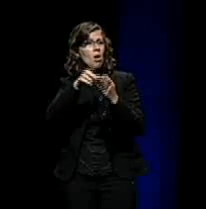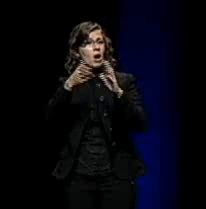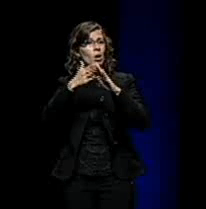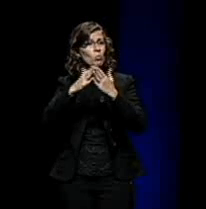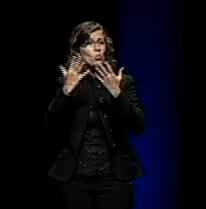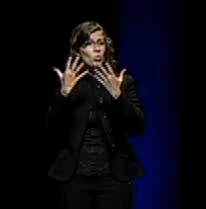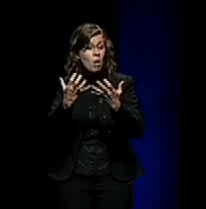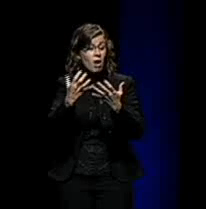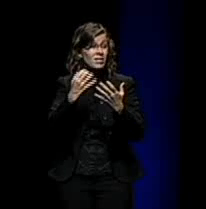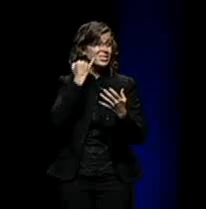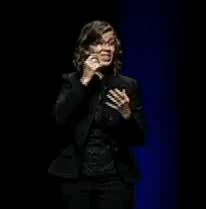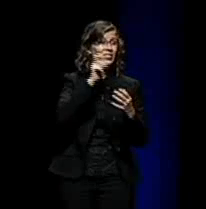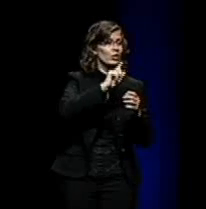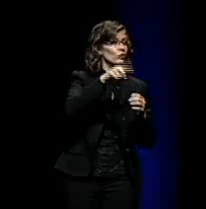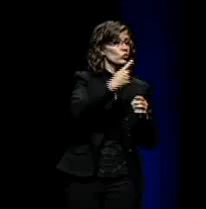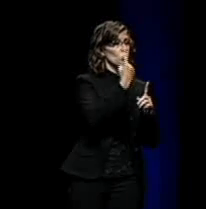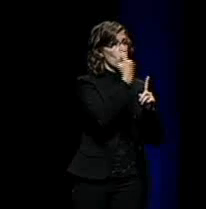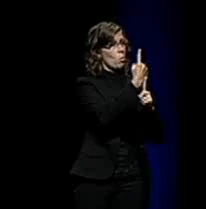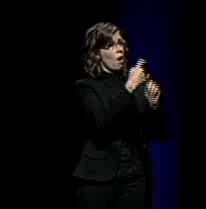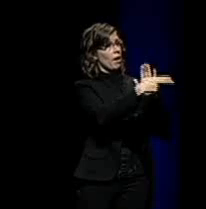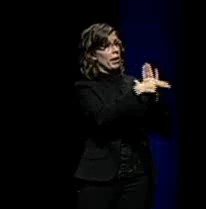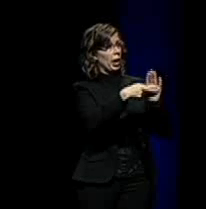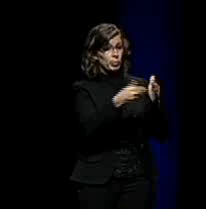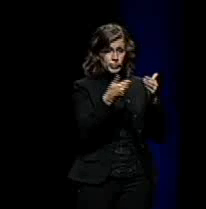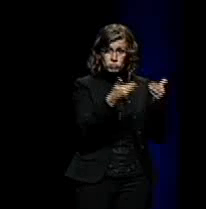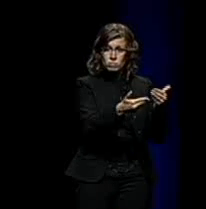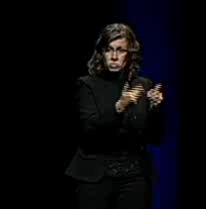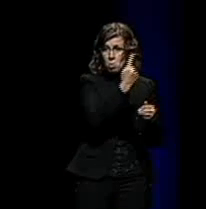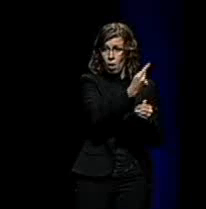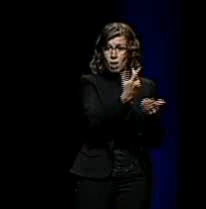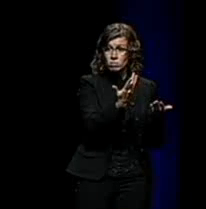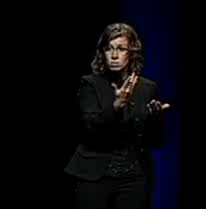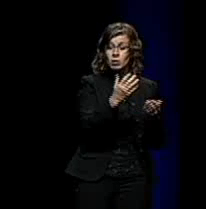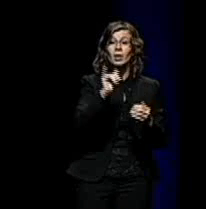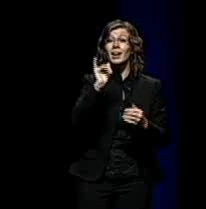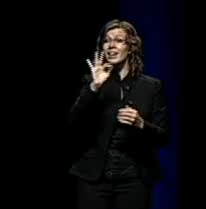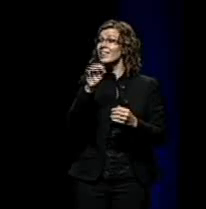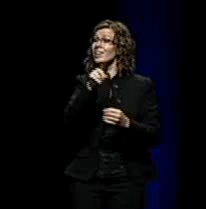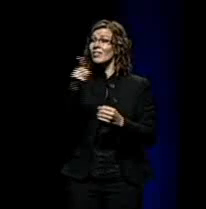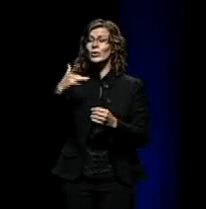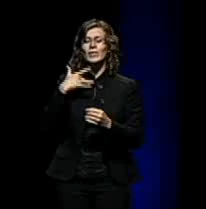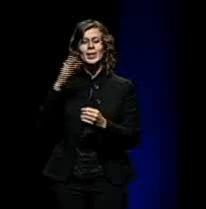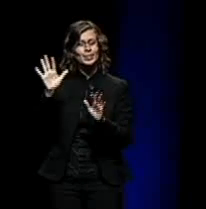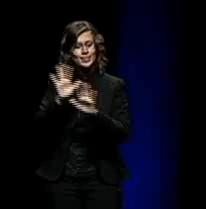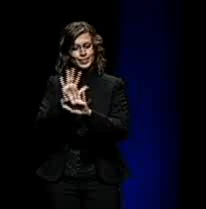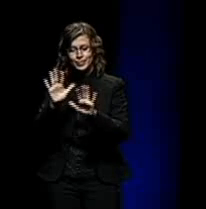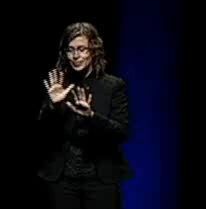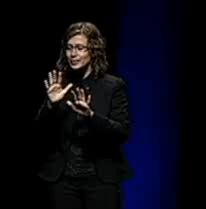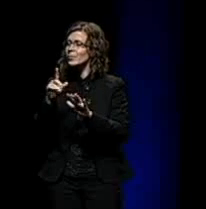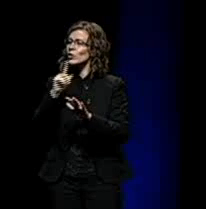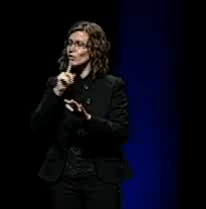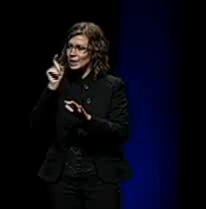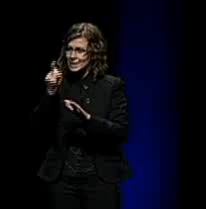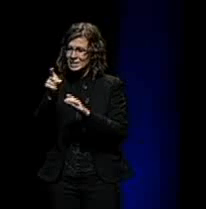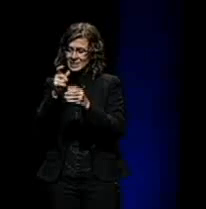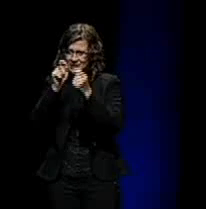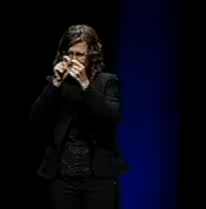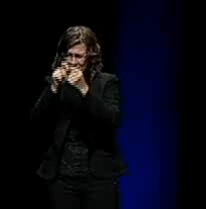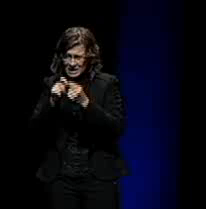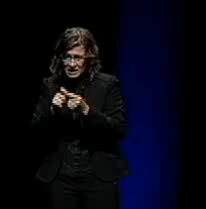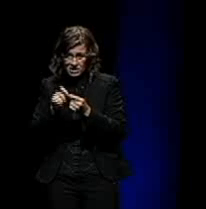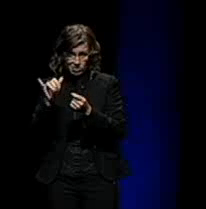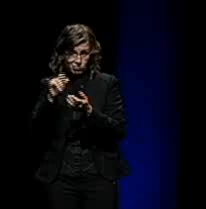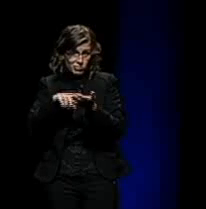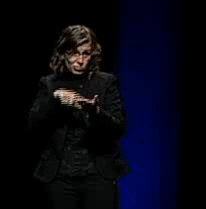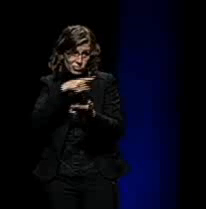one. If, on the other hand, you believe, as the task force stated, that they felt they really had to understand what they were going to get, that